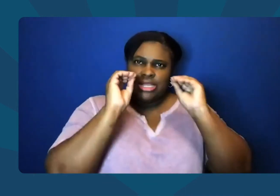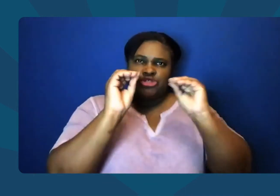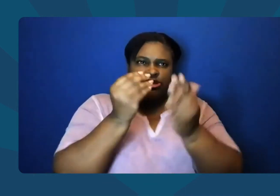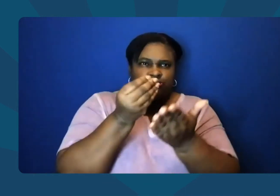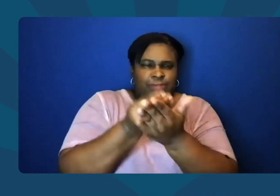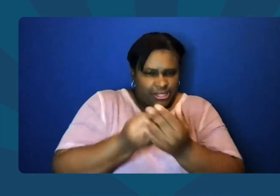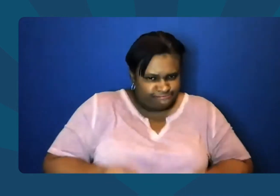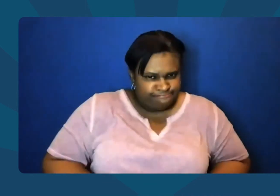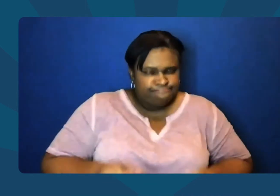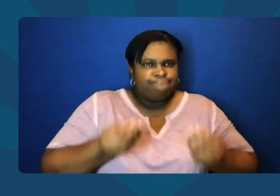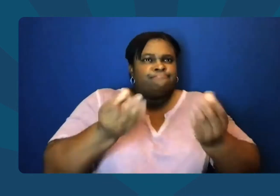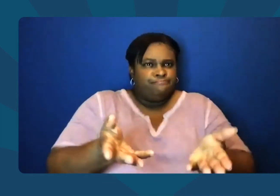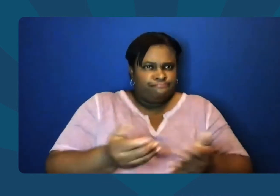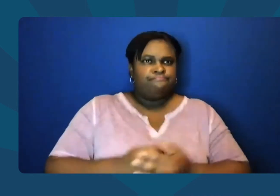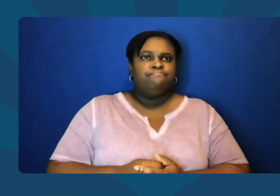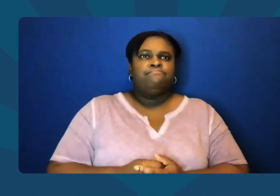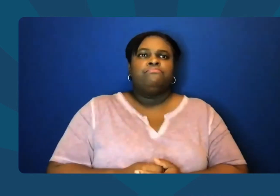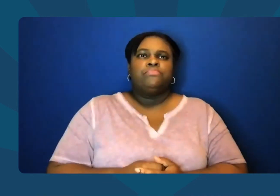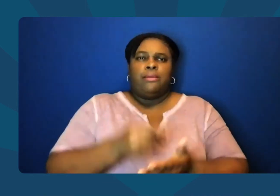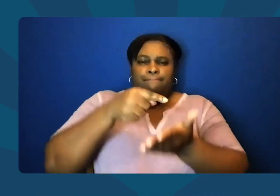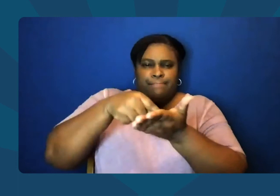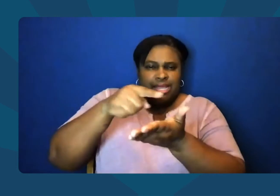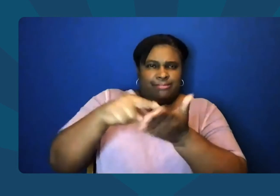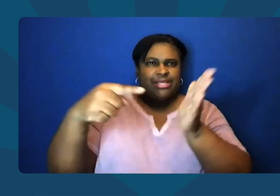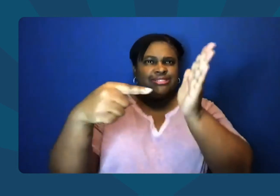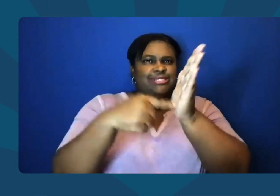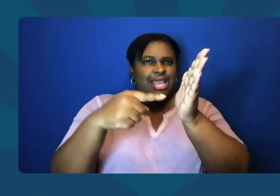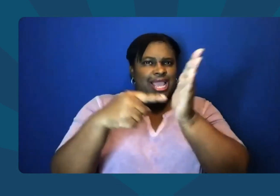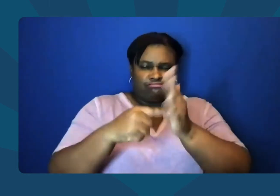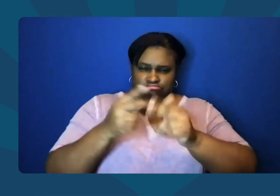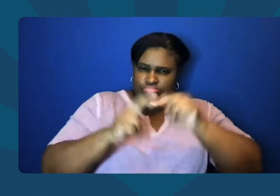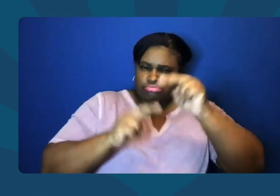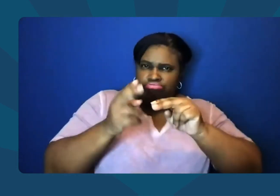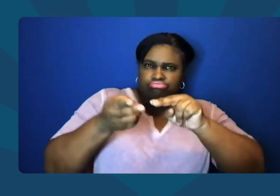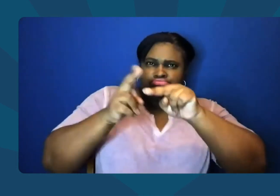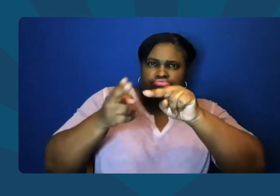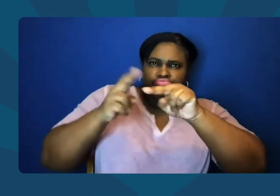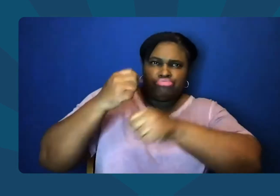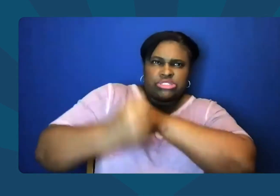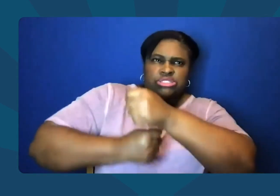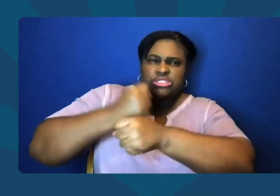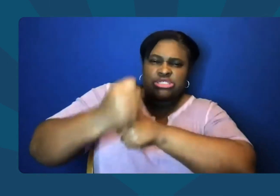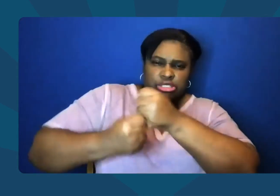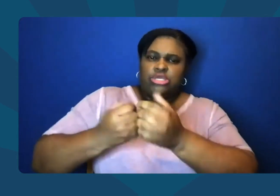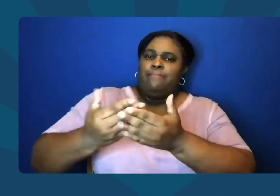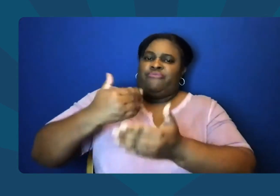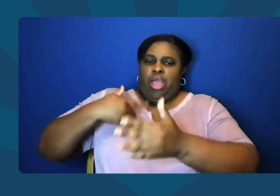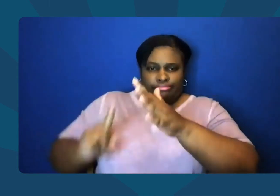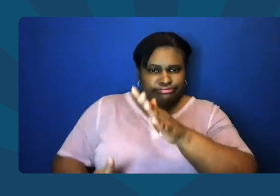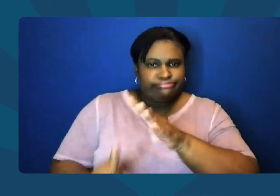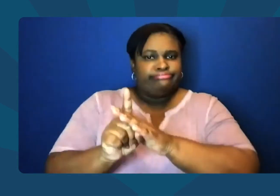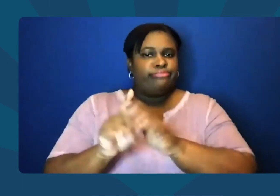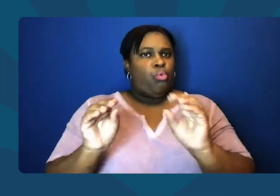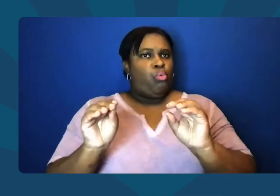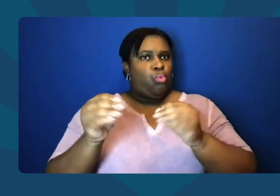increased education spending, and payment of debt buildup over the years before I entered